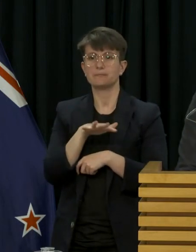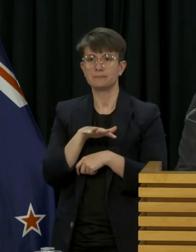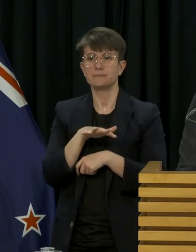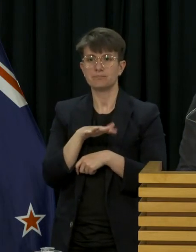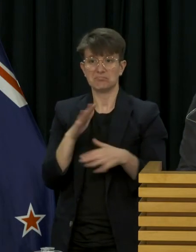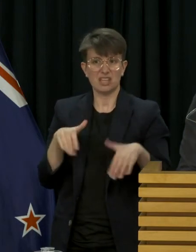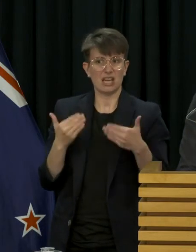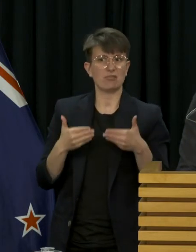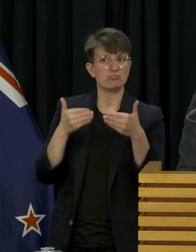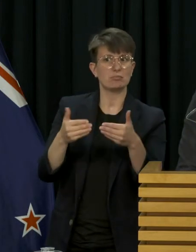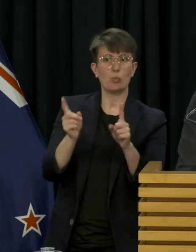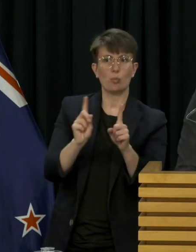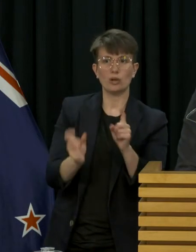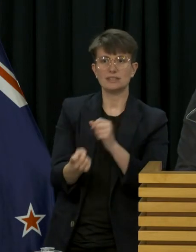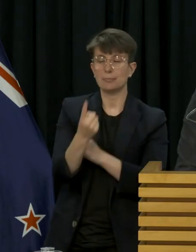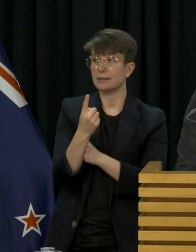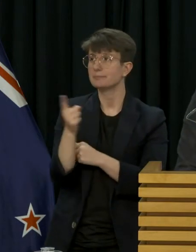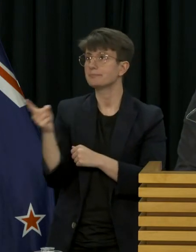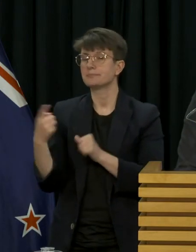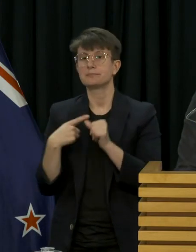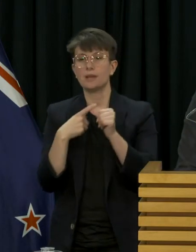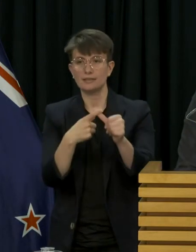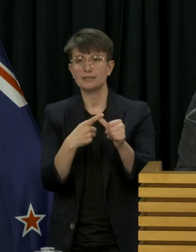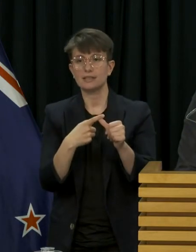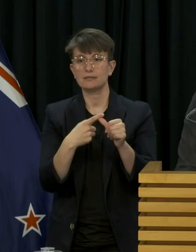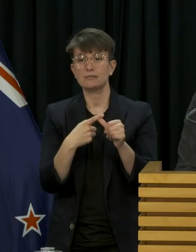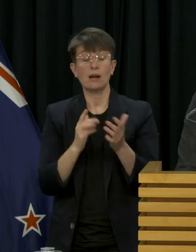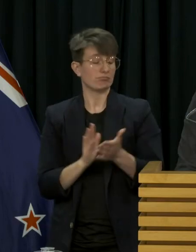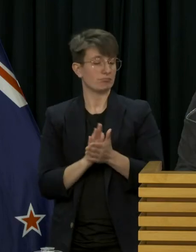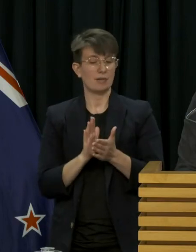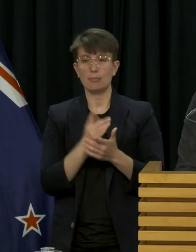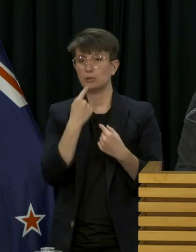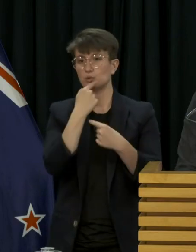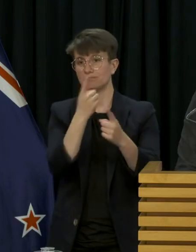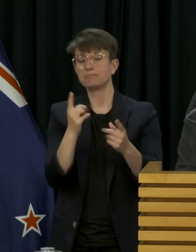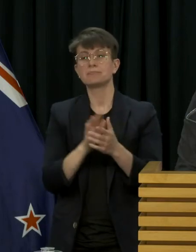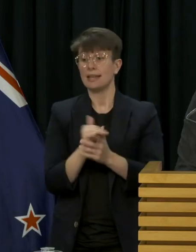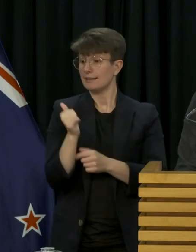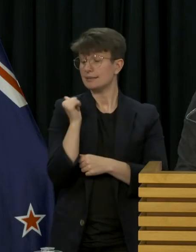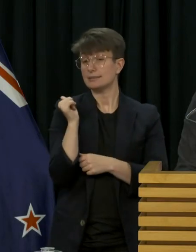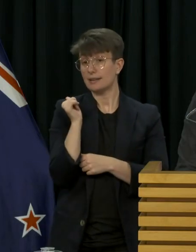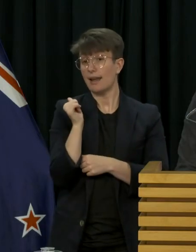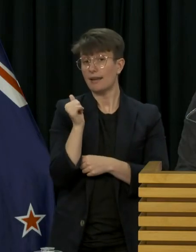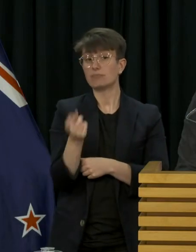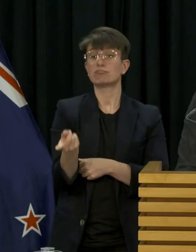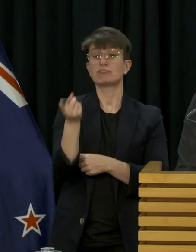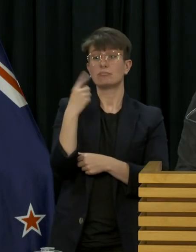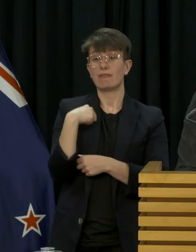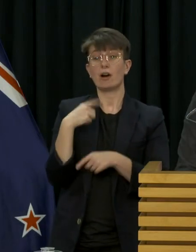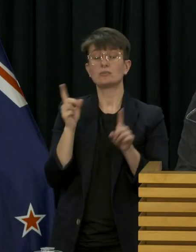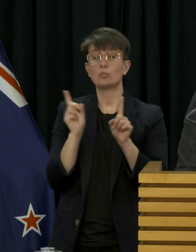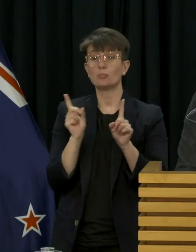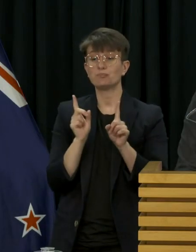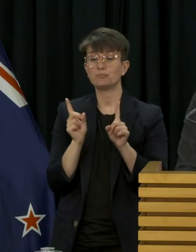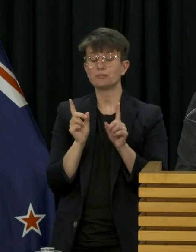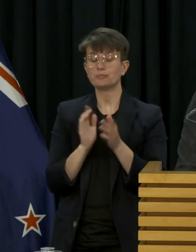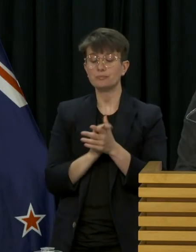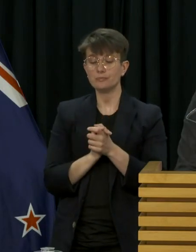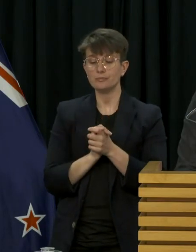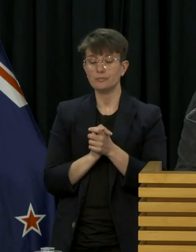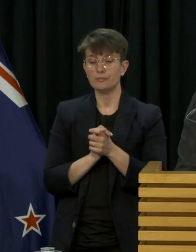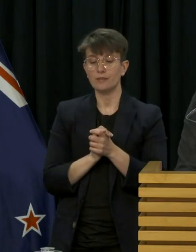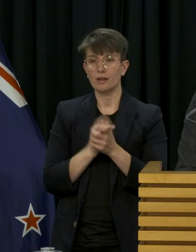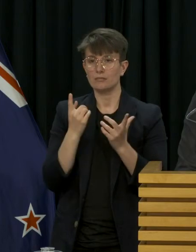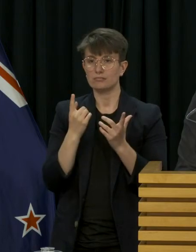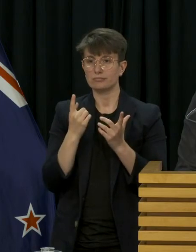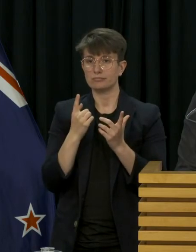were advised, I believe yesterday, we had been advised that there had been